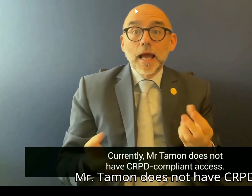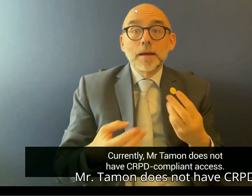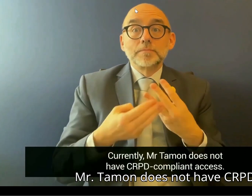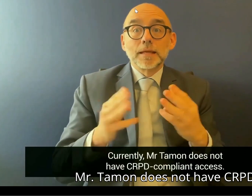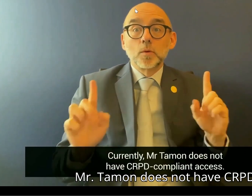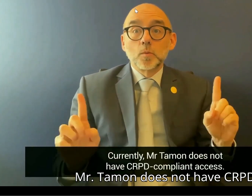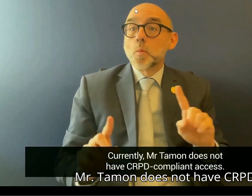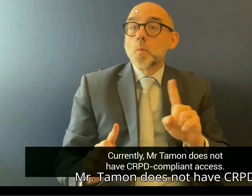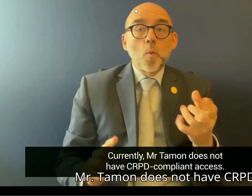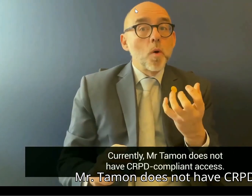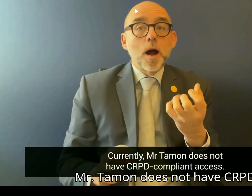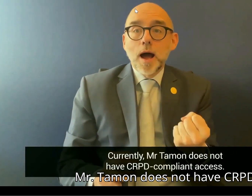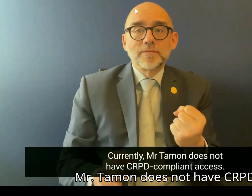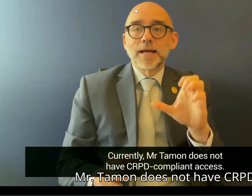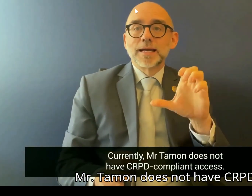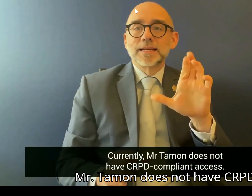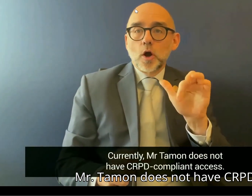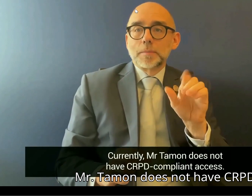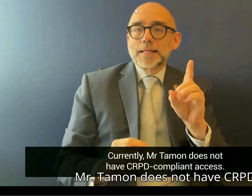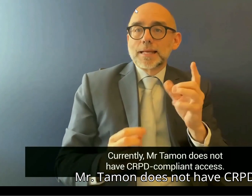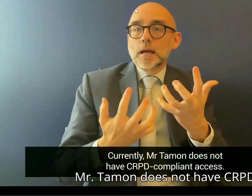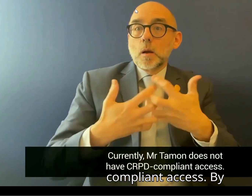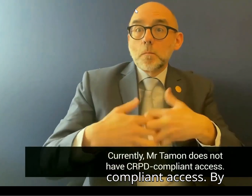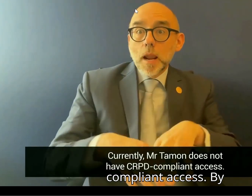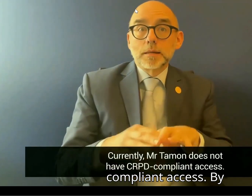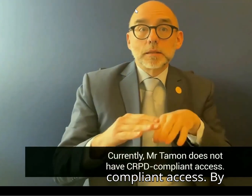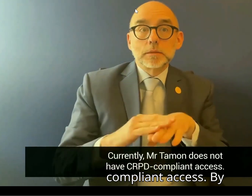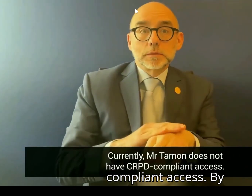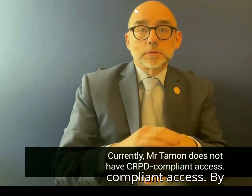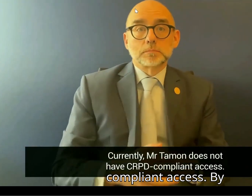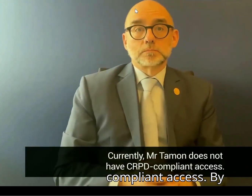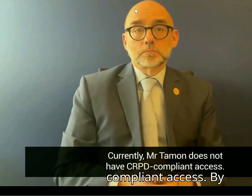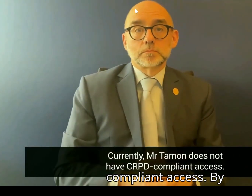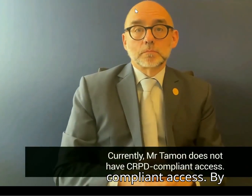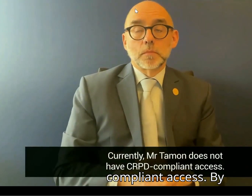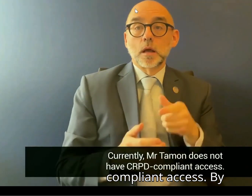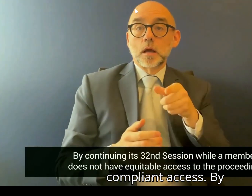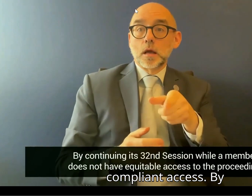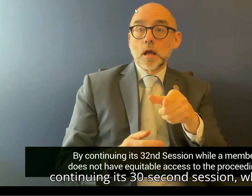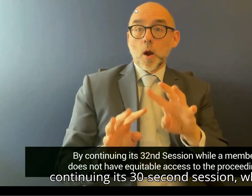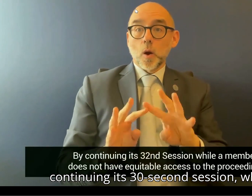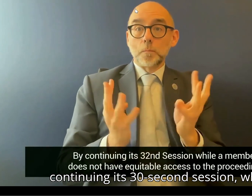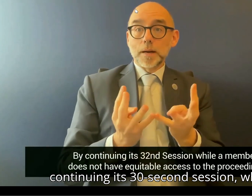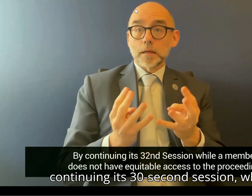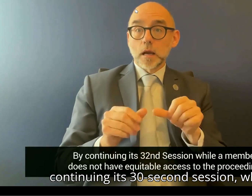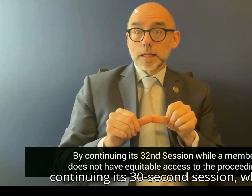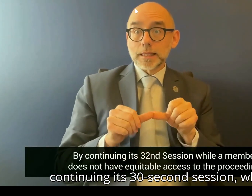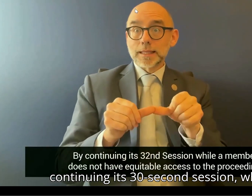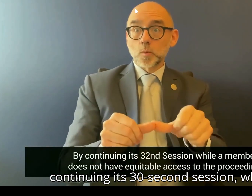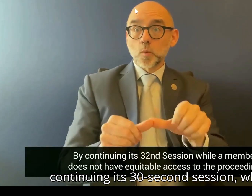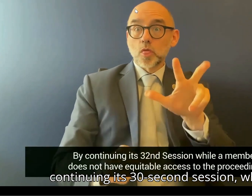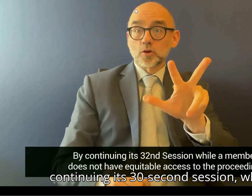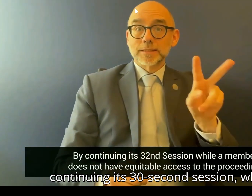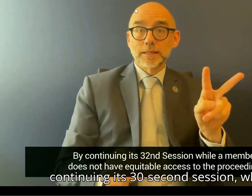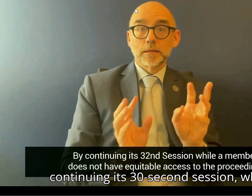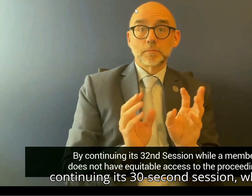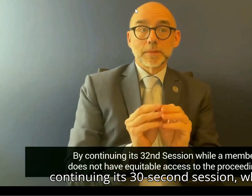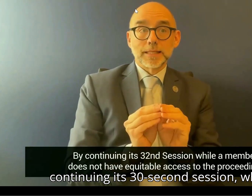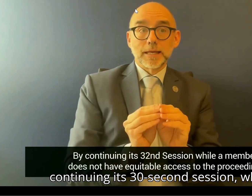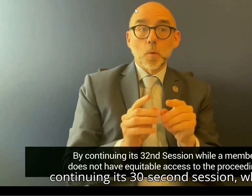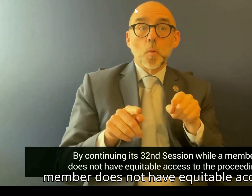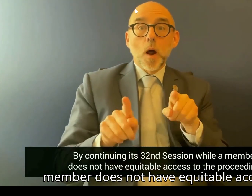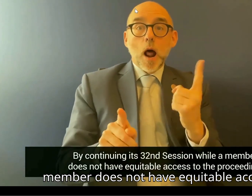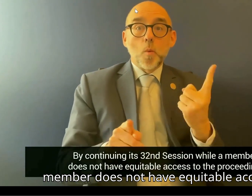Currently, Mr. Tamon does not have CRPD compliant access. By continuing its 30-second